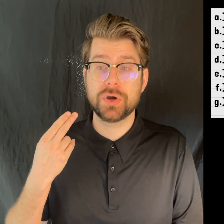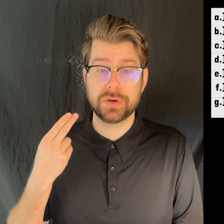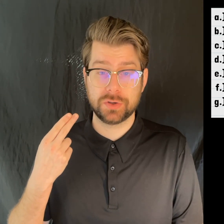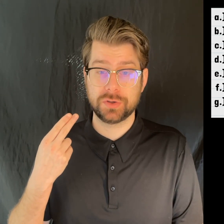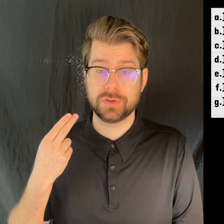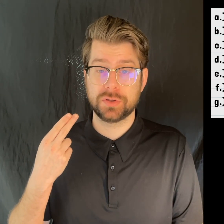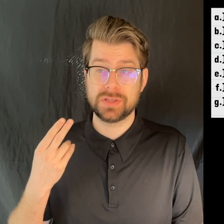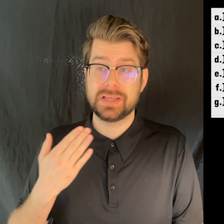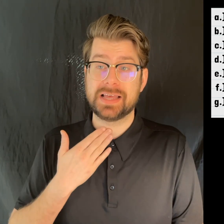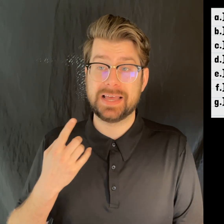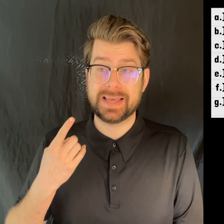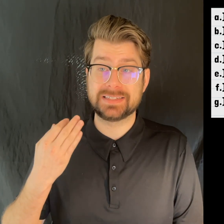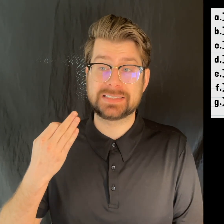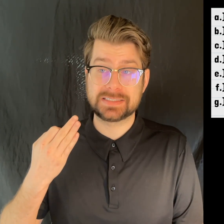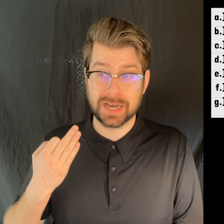soak, and suck.